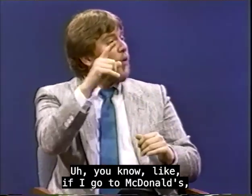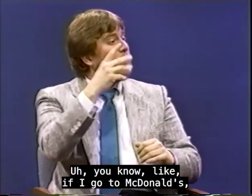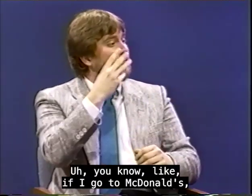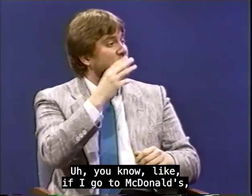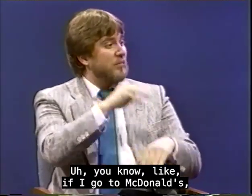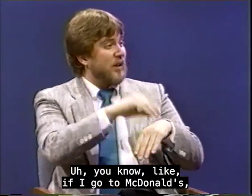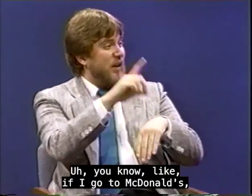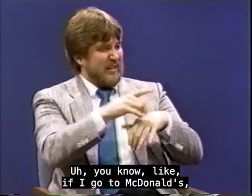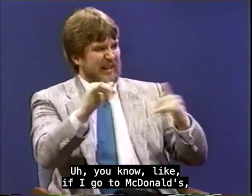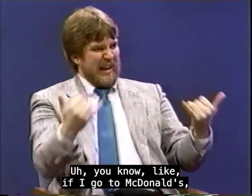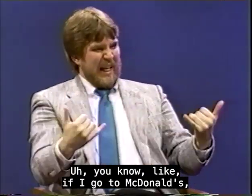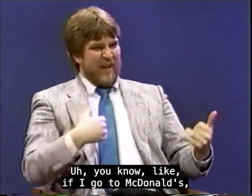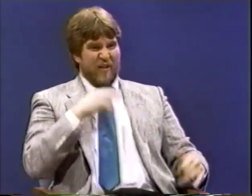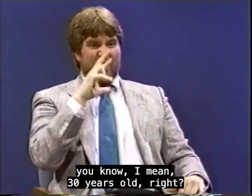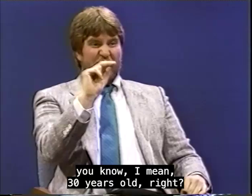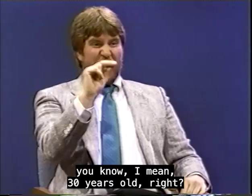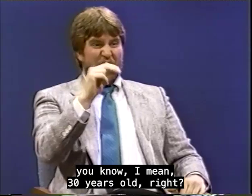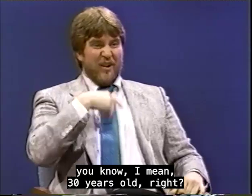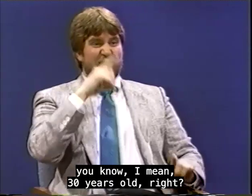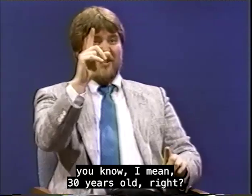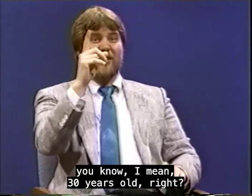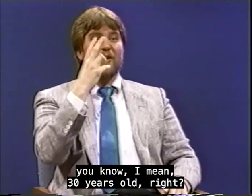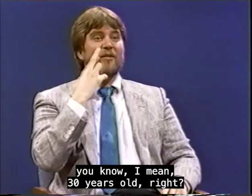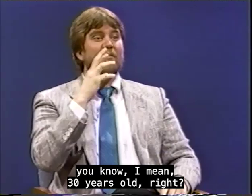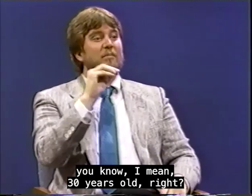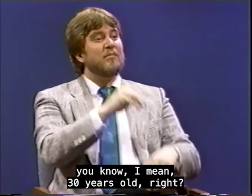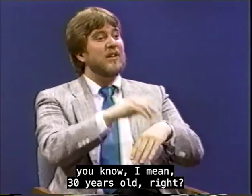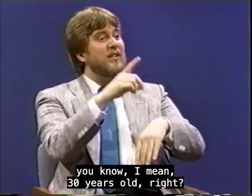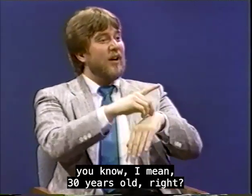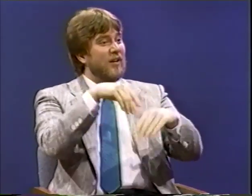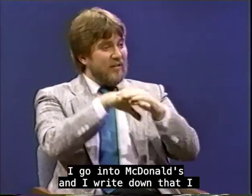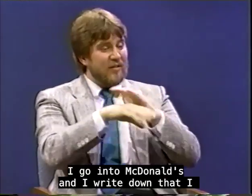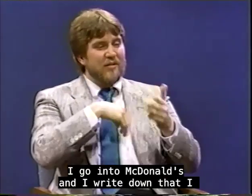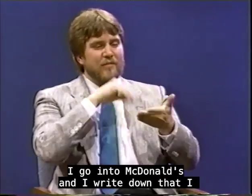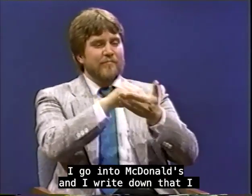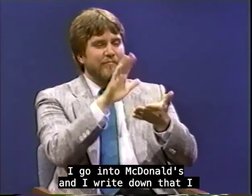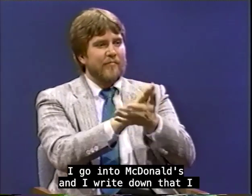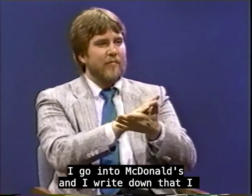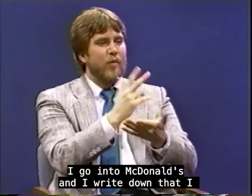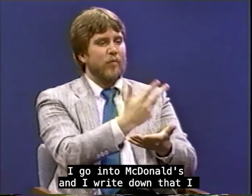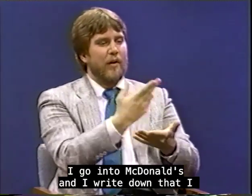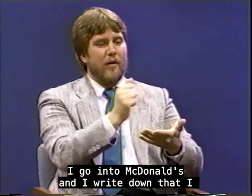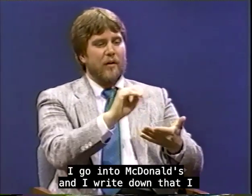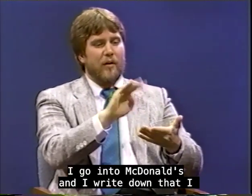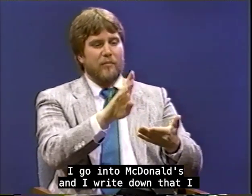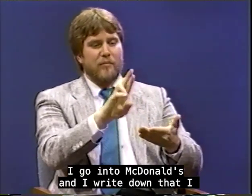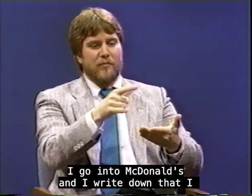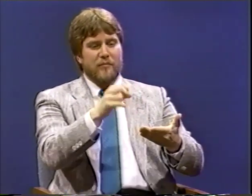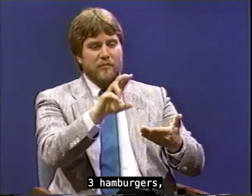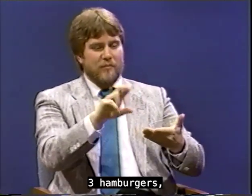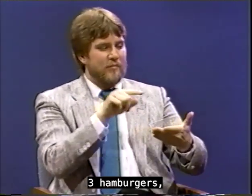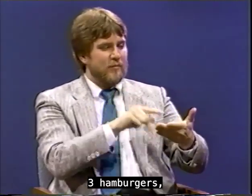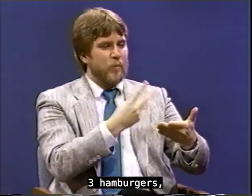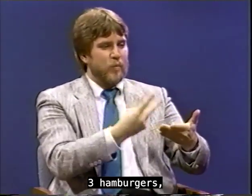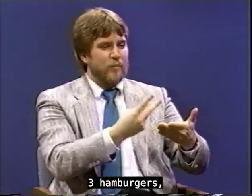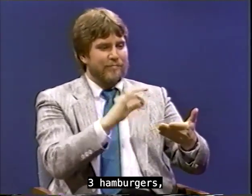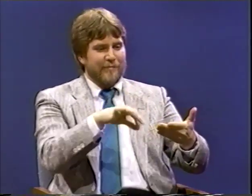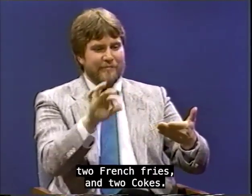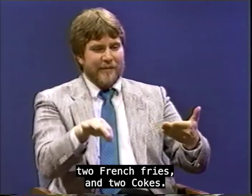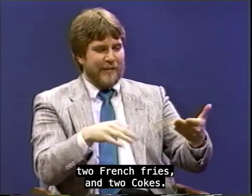Like if I go to McDonald's, I mean, I'm 30 years old, right? I go into McDonald's and I write down that I want 3 hamburgers, 2